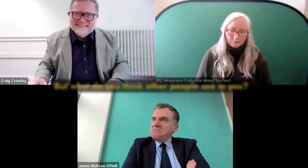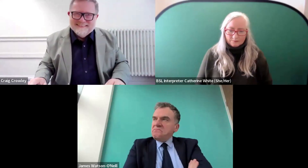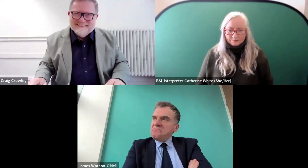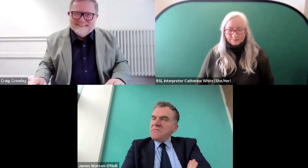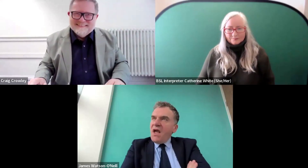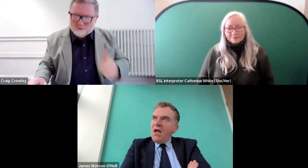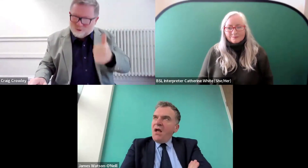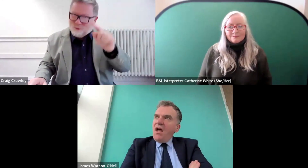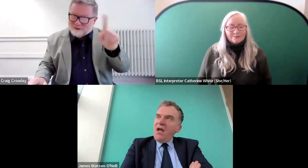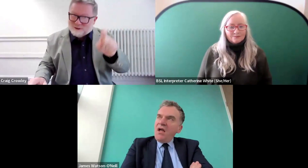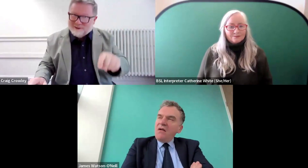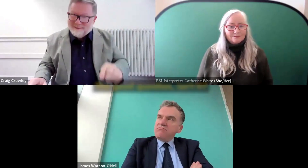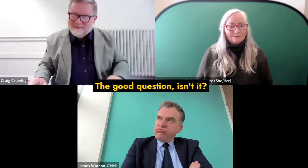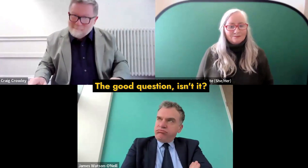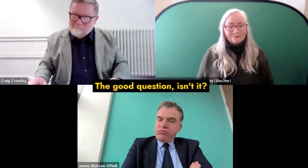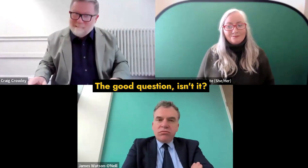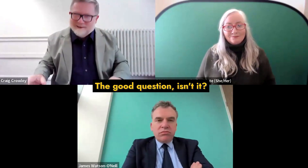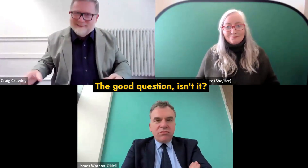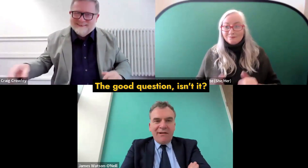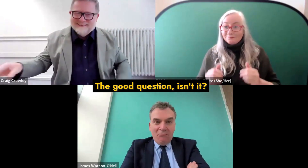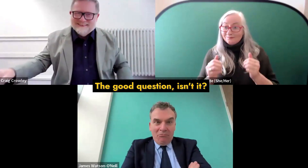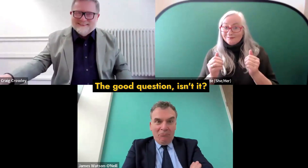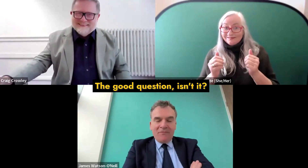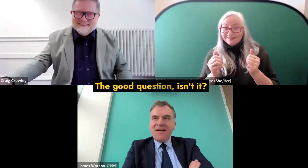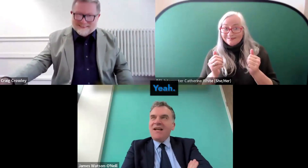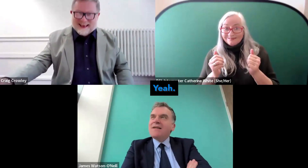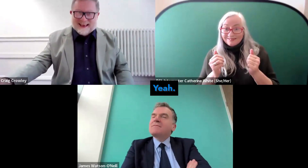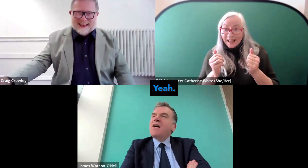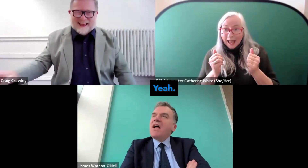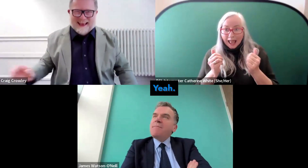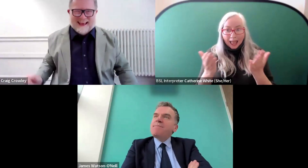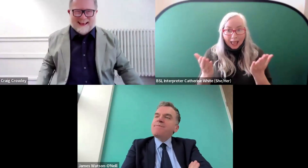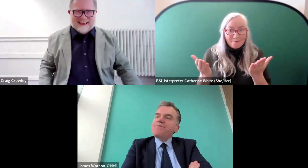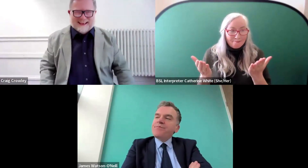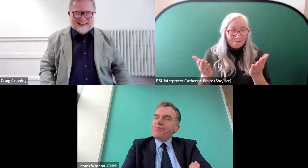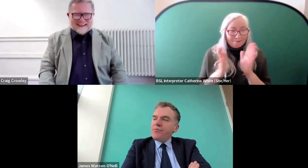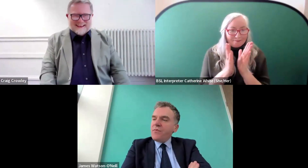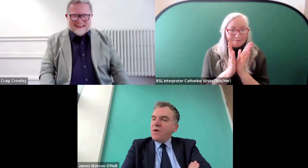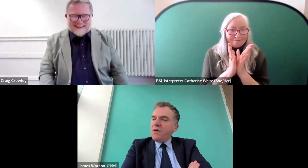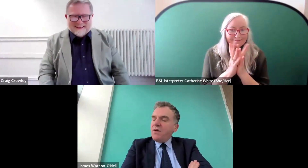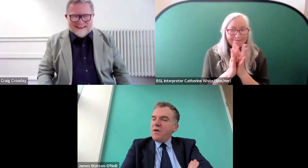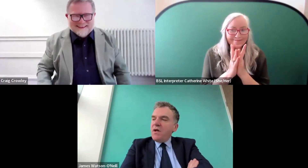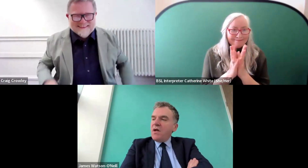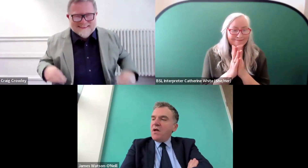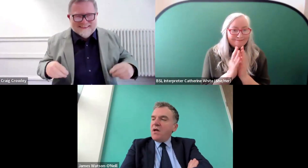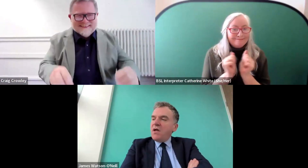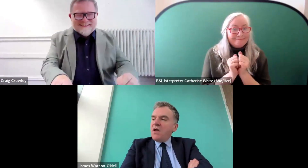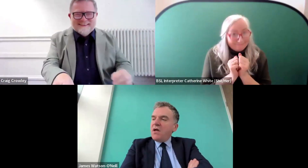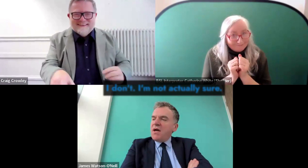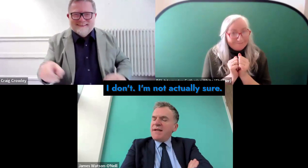you? It's a good question, isn't it? Yeah.